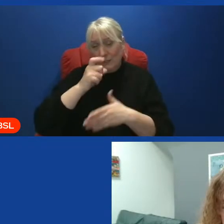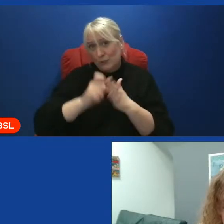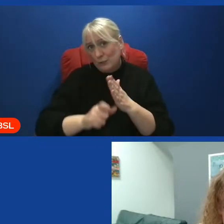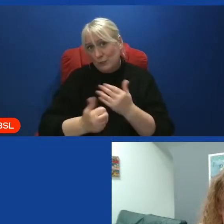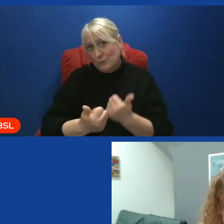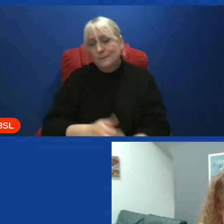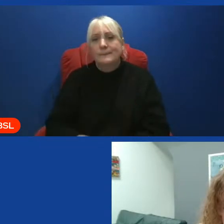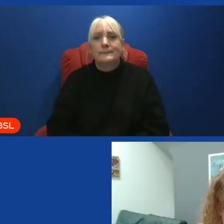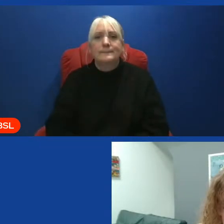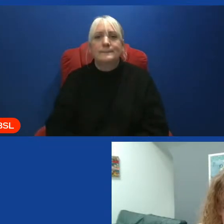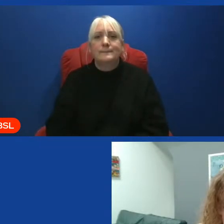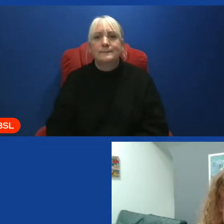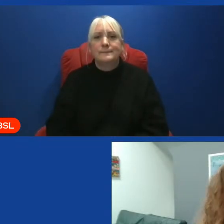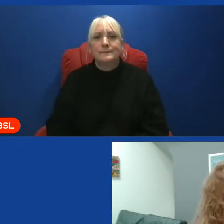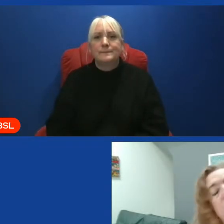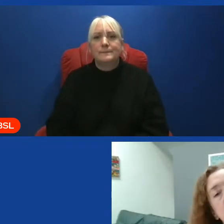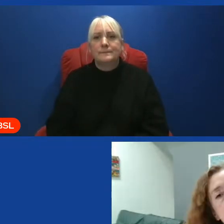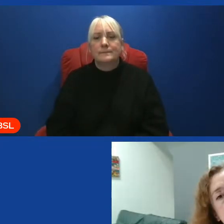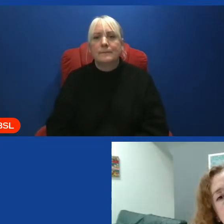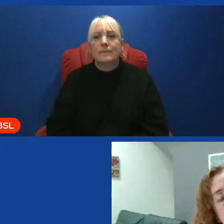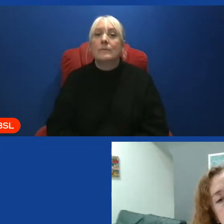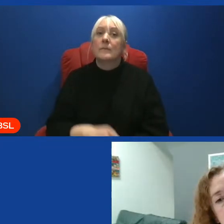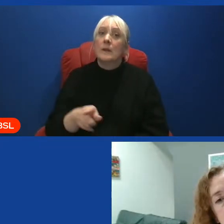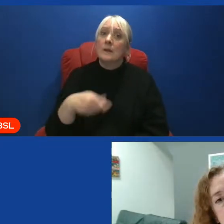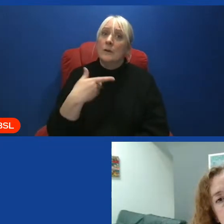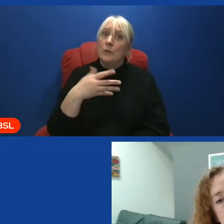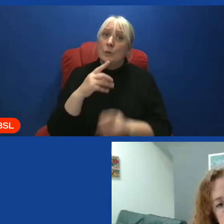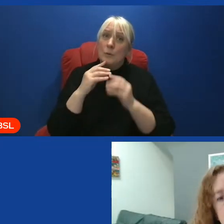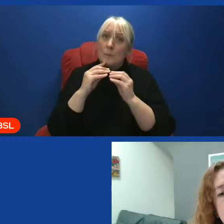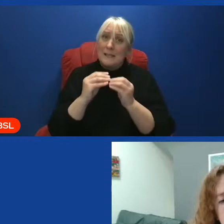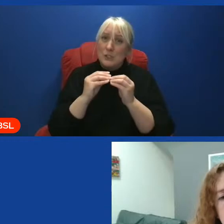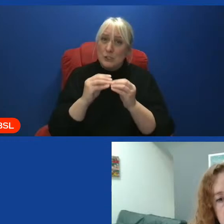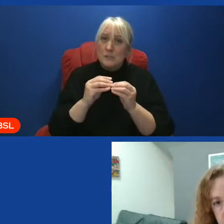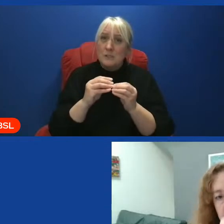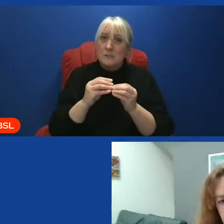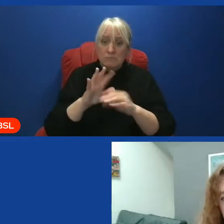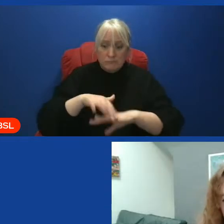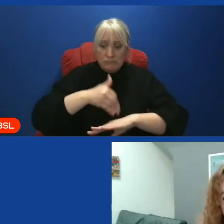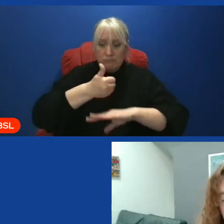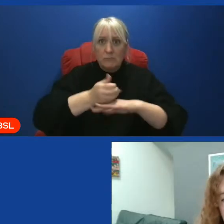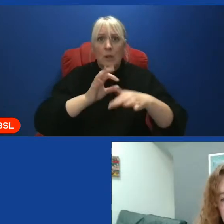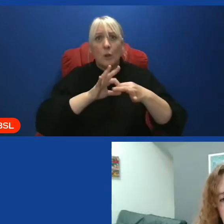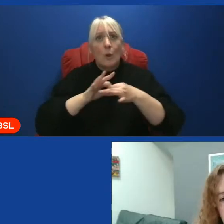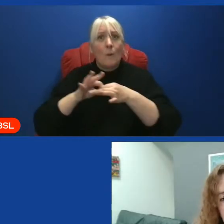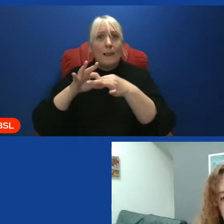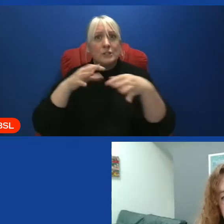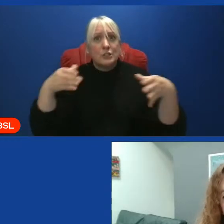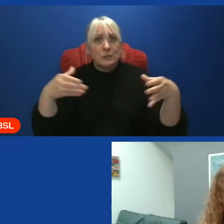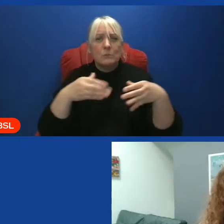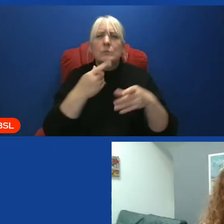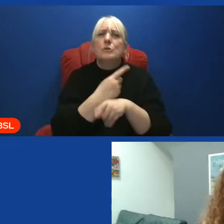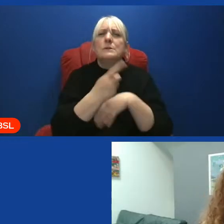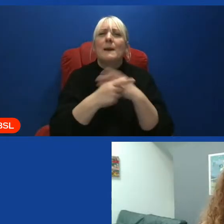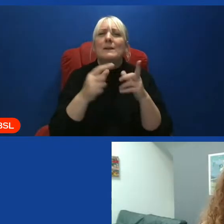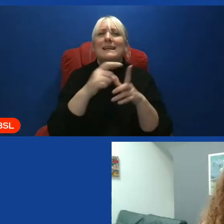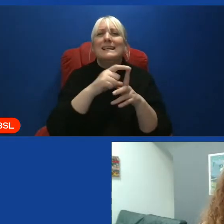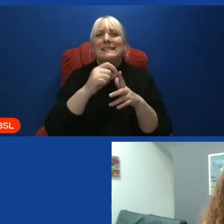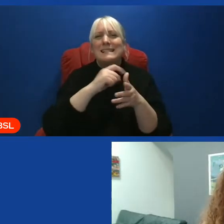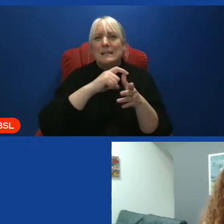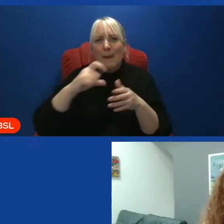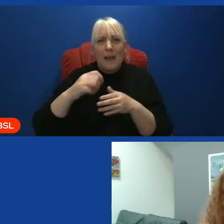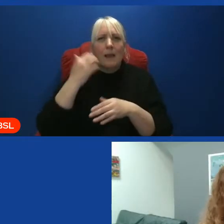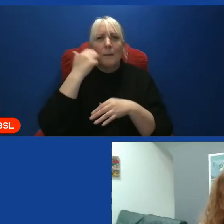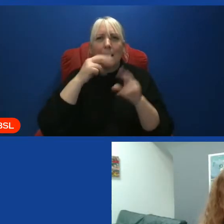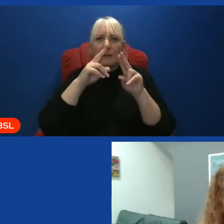Fran. And perhaps finally, you mentioned here about building a coalition, and you quite rightly mentioned DPAC, Black Triangle, Unite Community, Unemployed